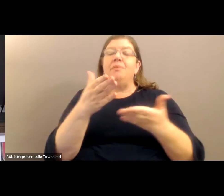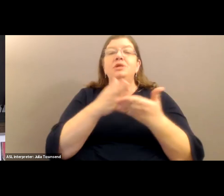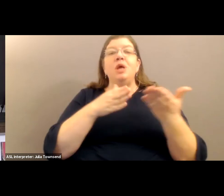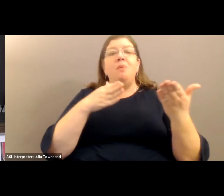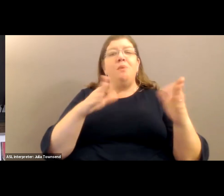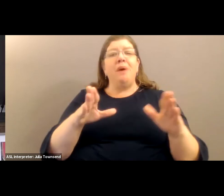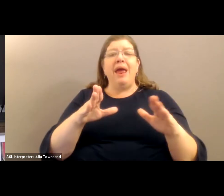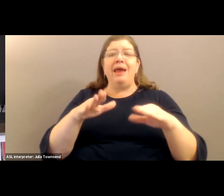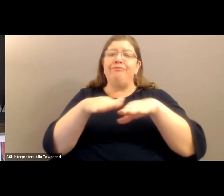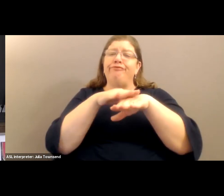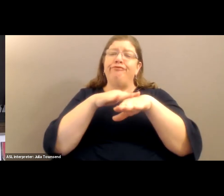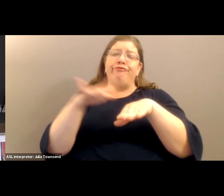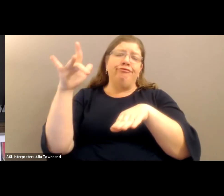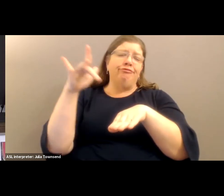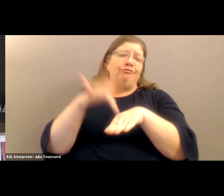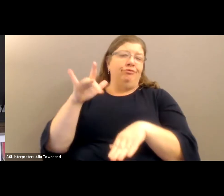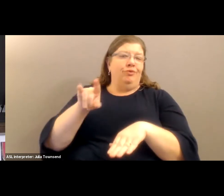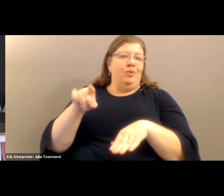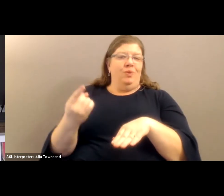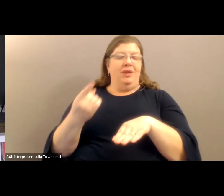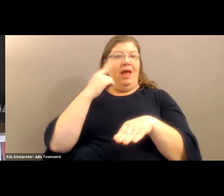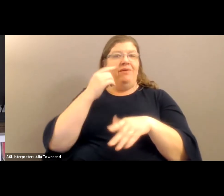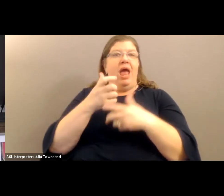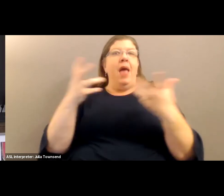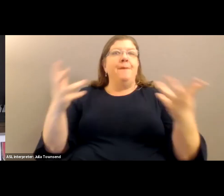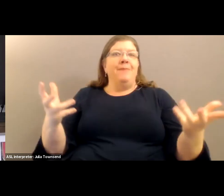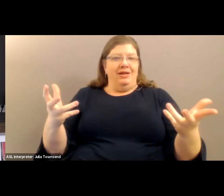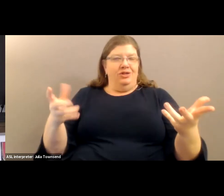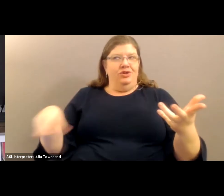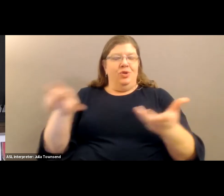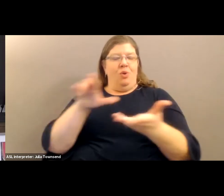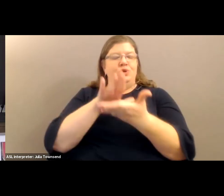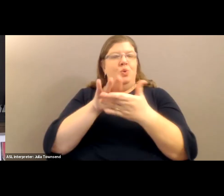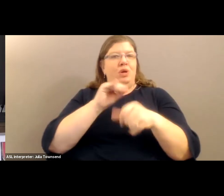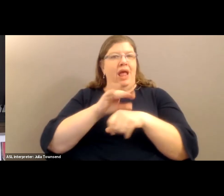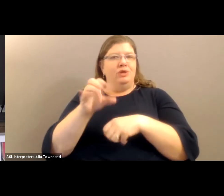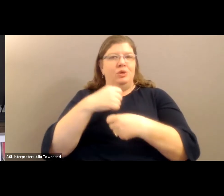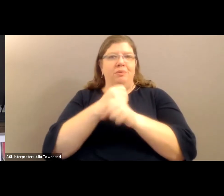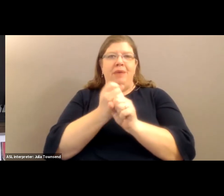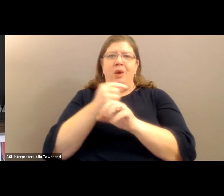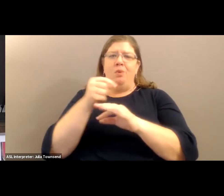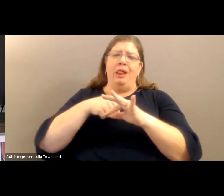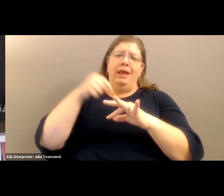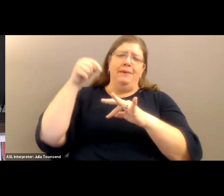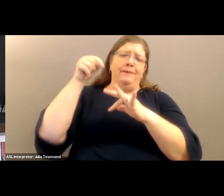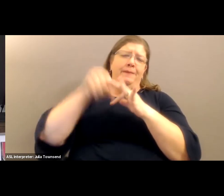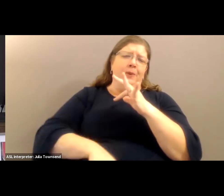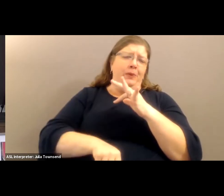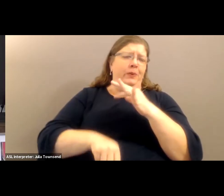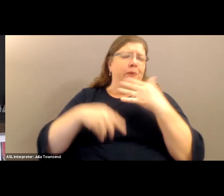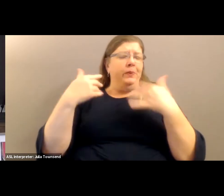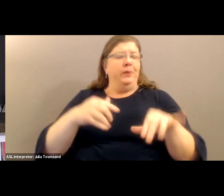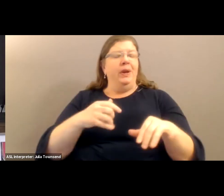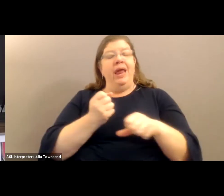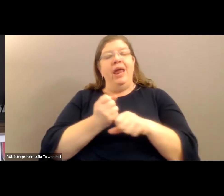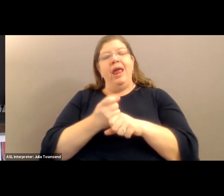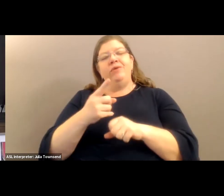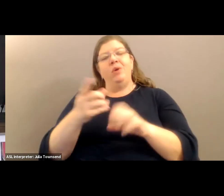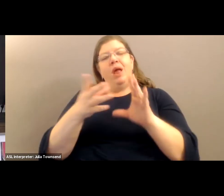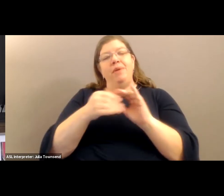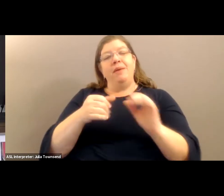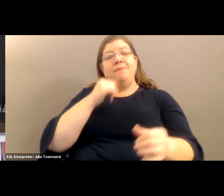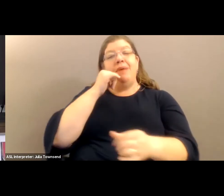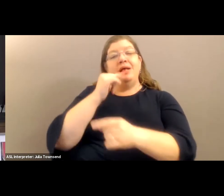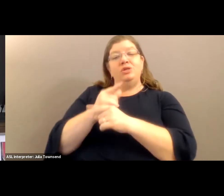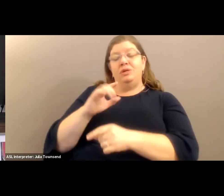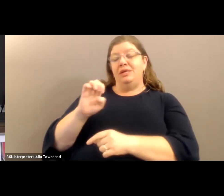barely scratch the surface on the contribution that school counselors make. As I'm sure I mention every year, my sister Elizabeth was